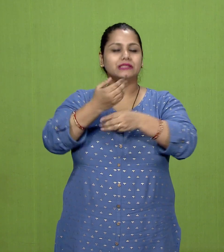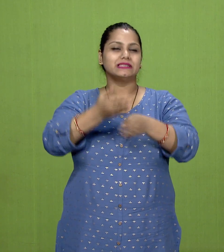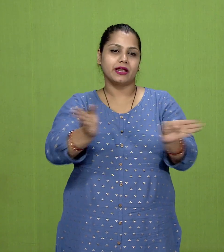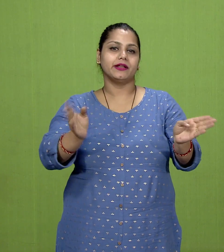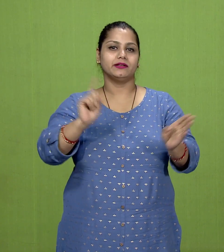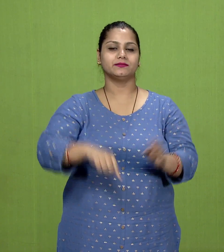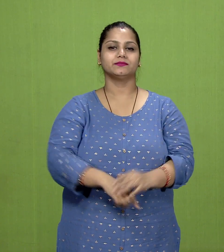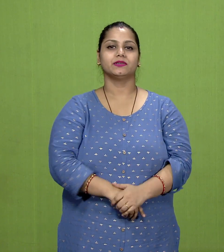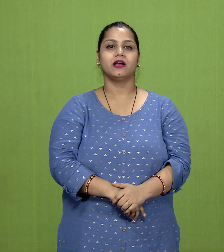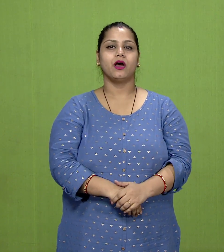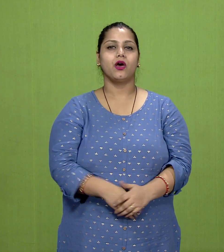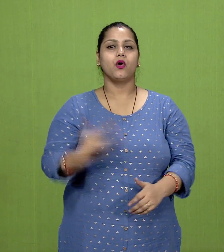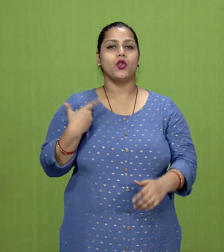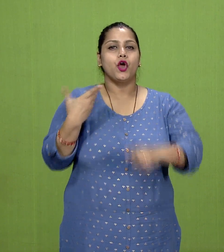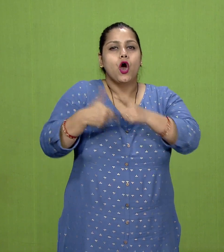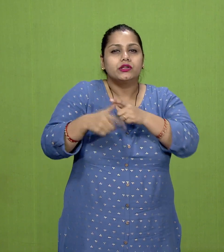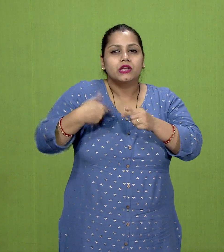led a nomadic life